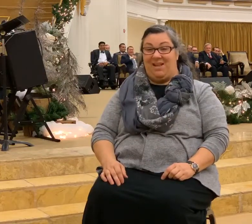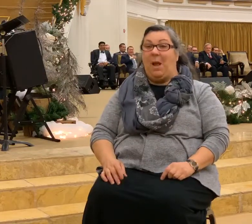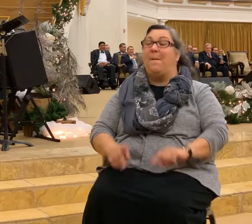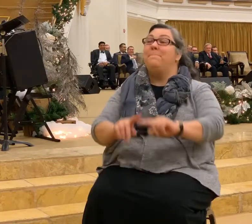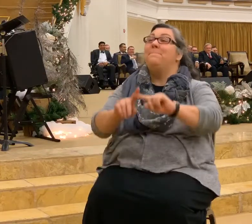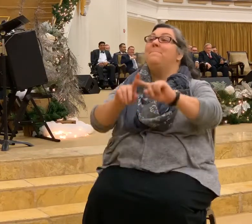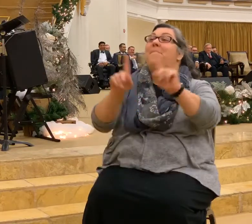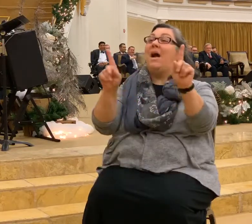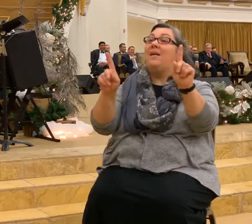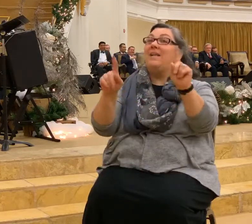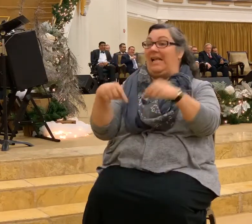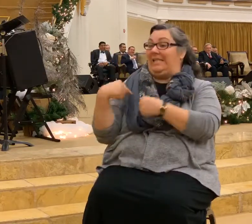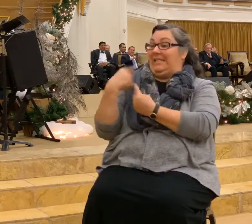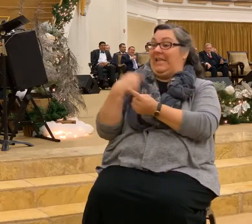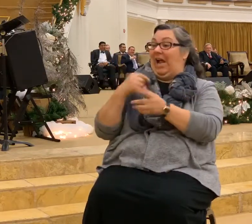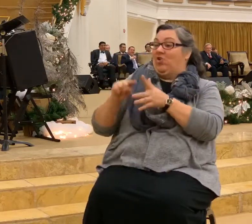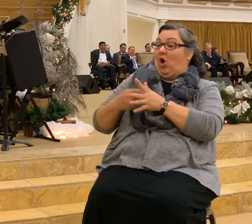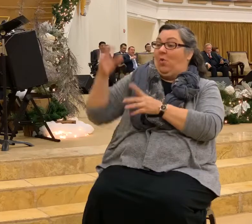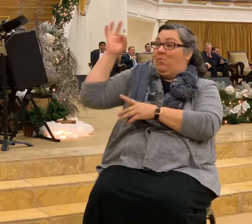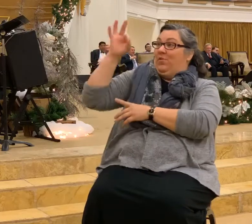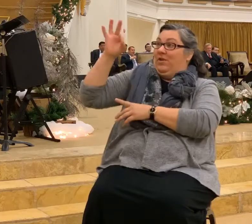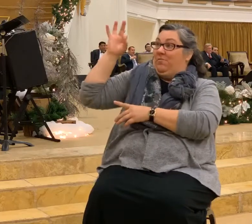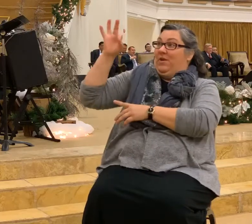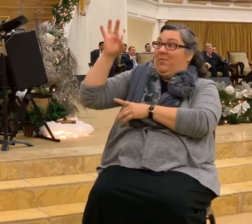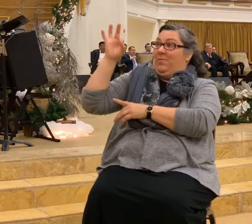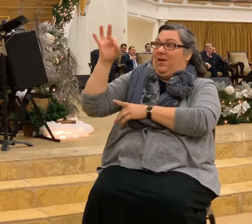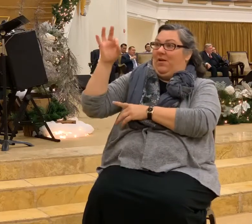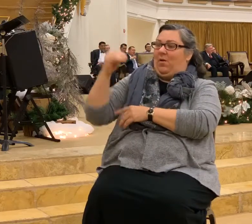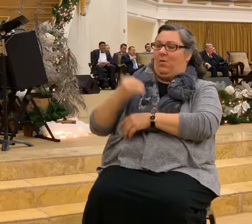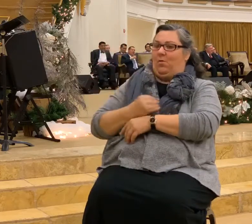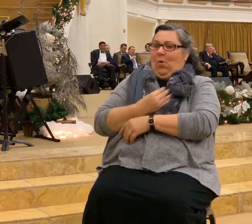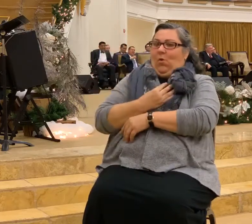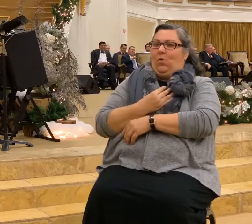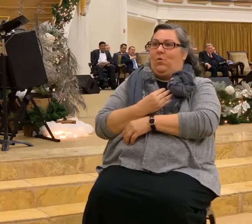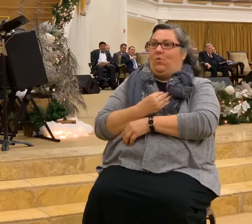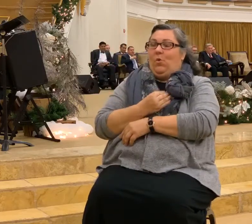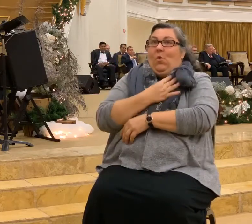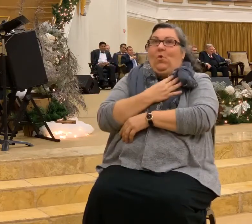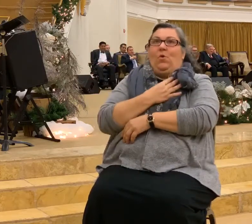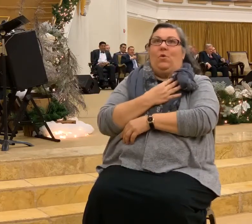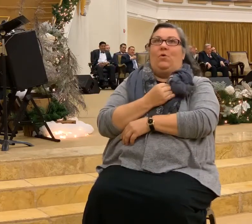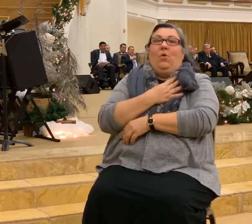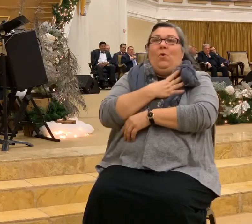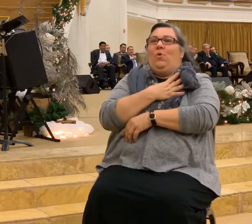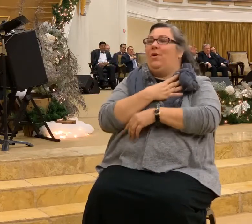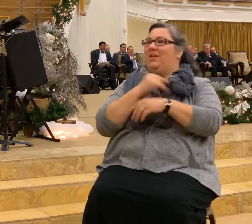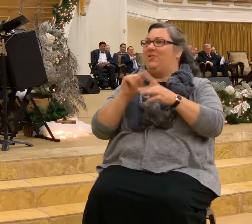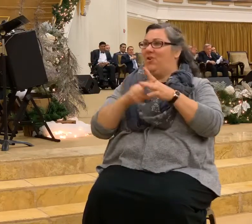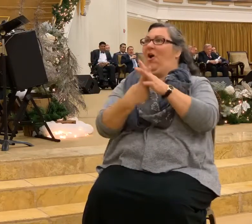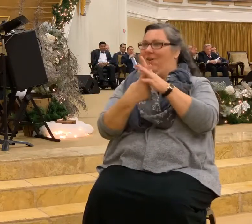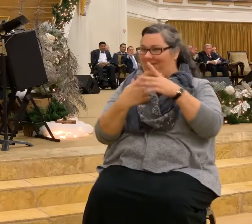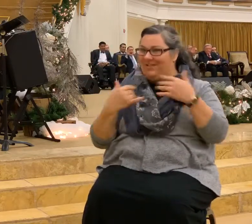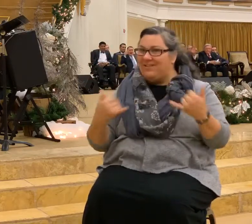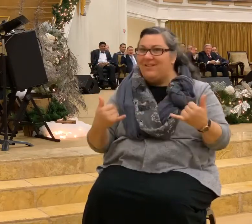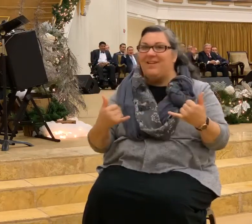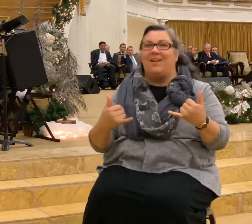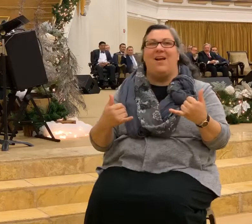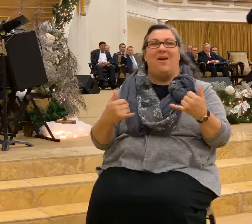But since I've been preaching, there's a little spark. The wind's starting to make you well.